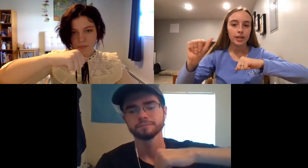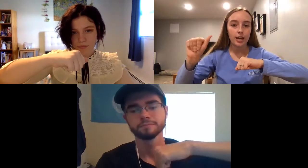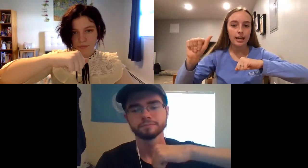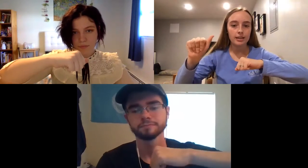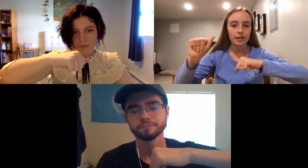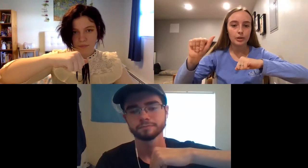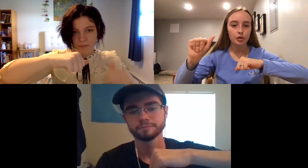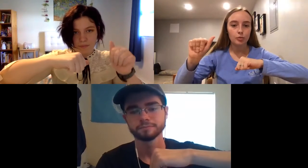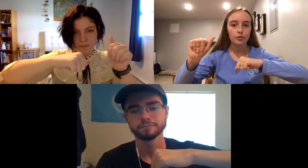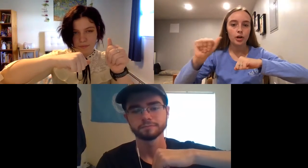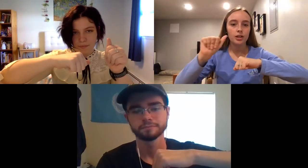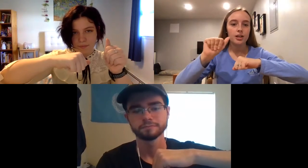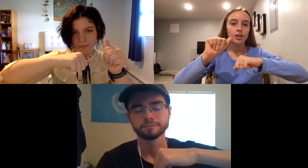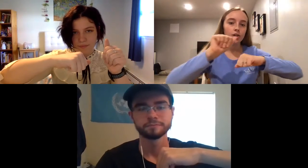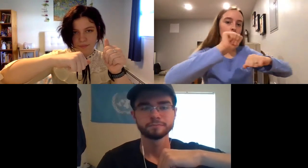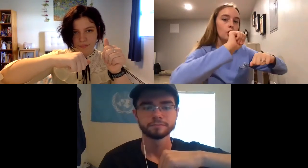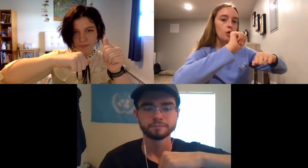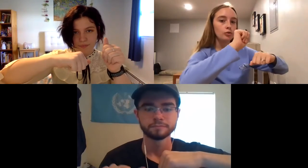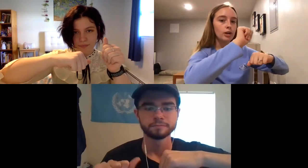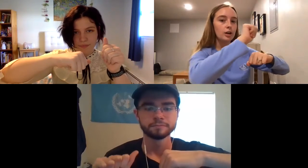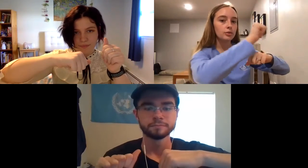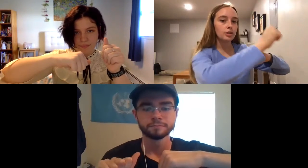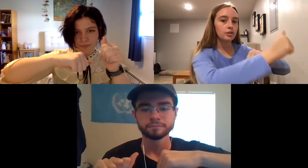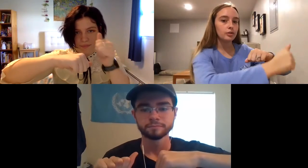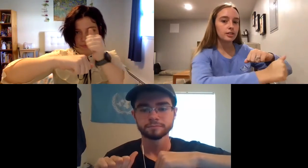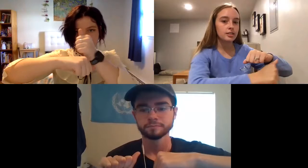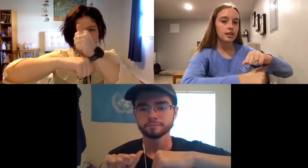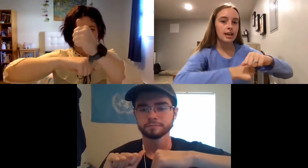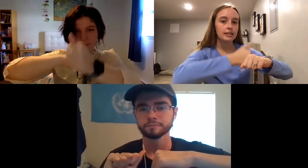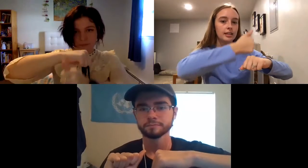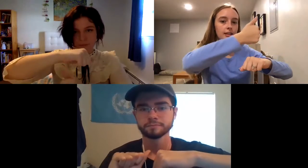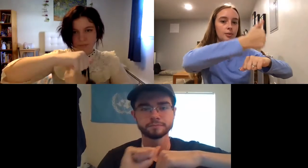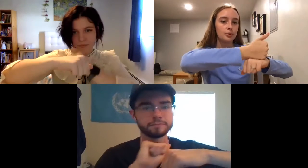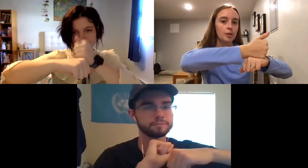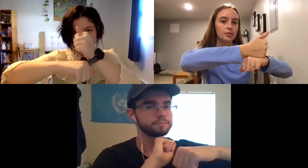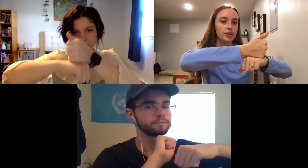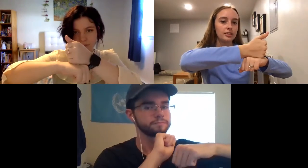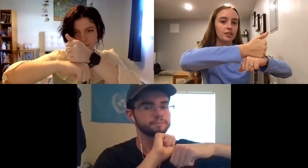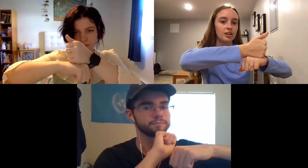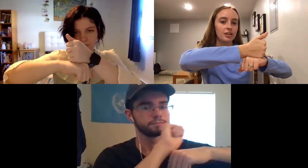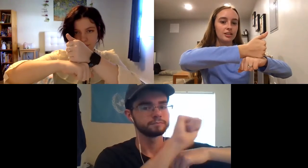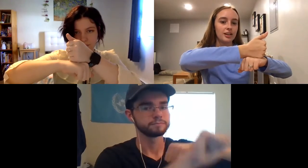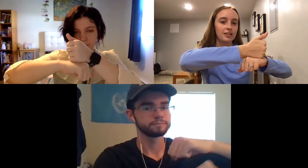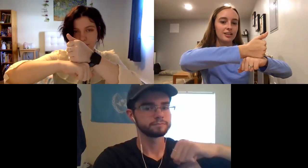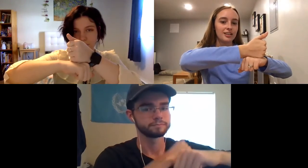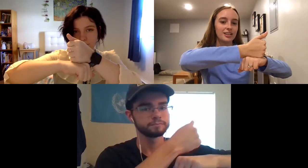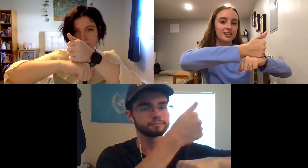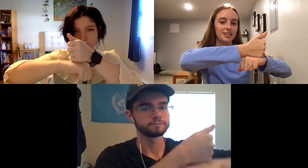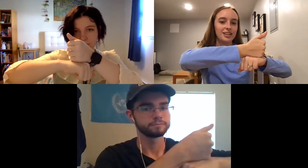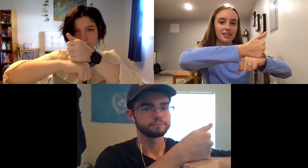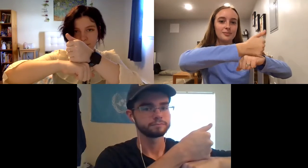take the letter A that we learned before. You're going to go around your wrist and then plop it right there. Yeah.